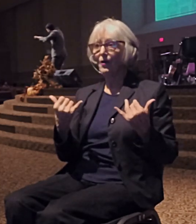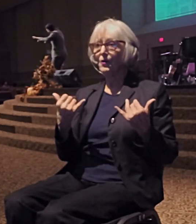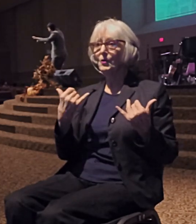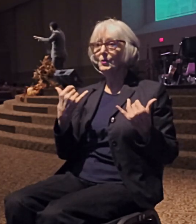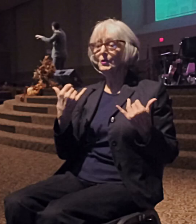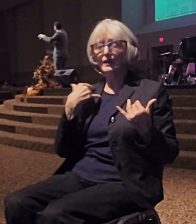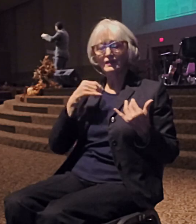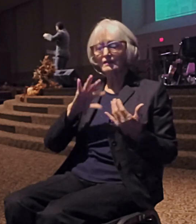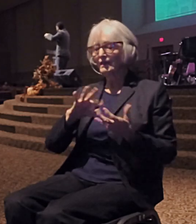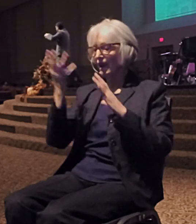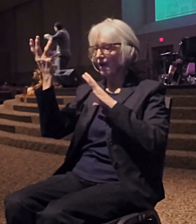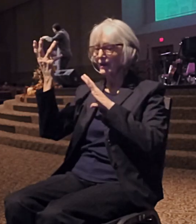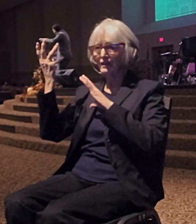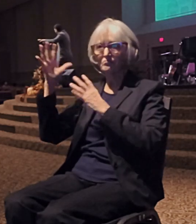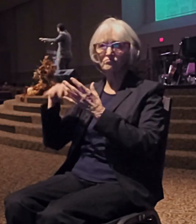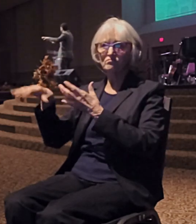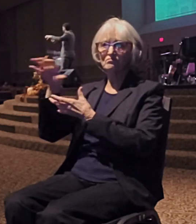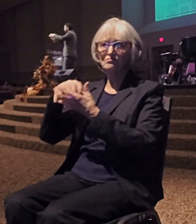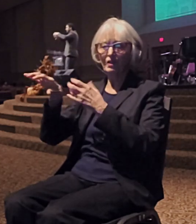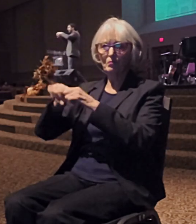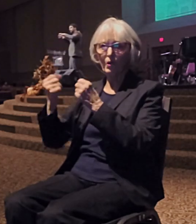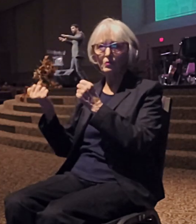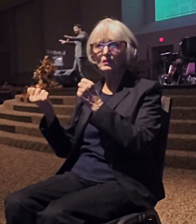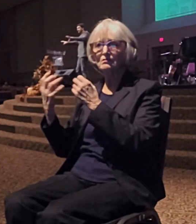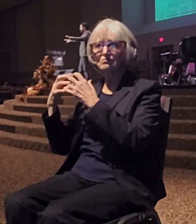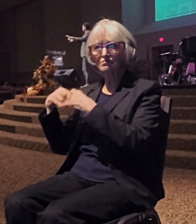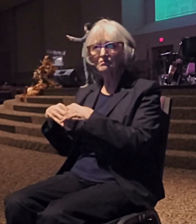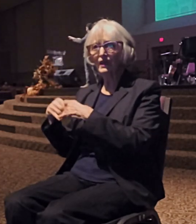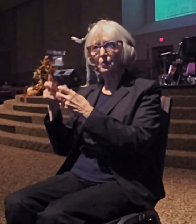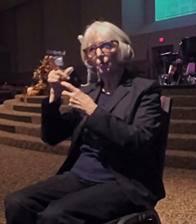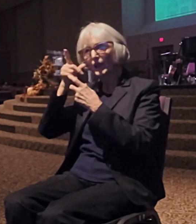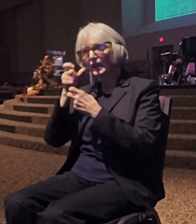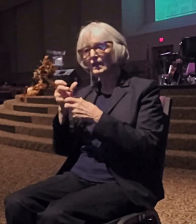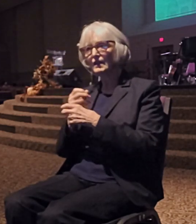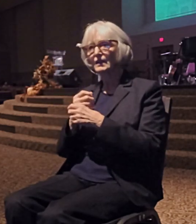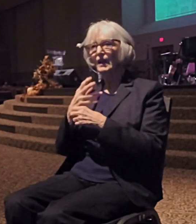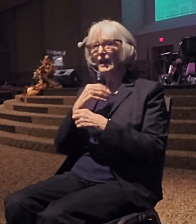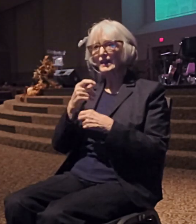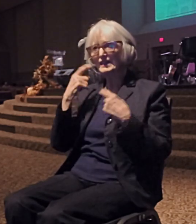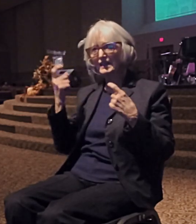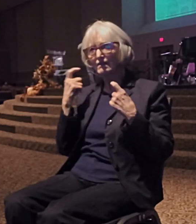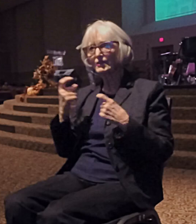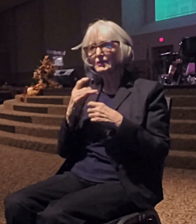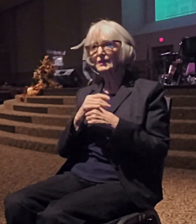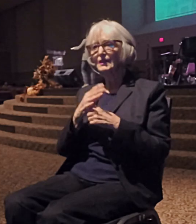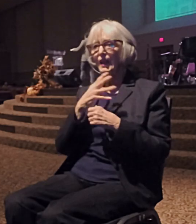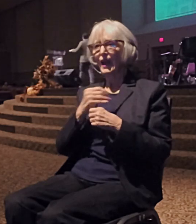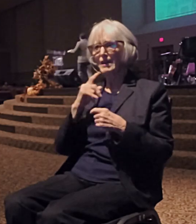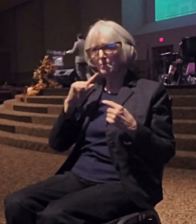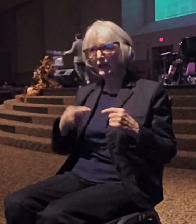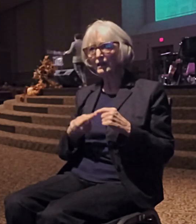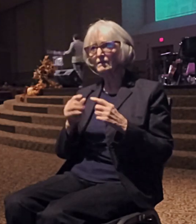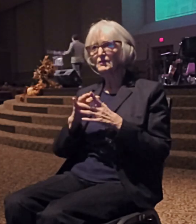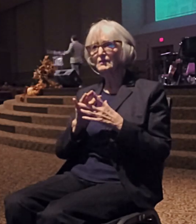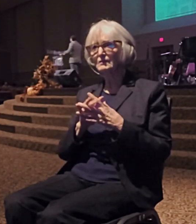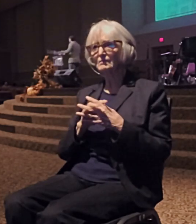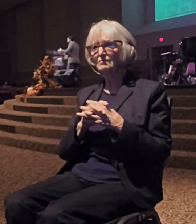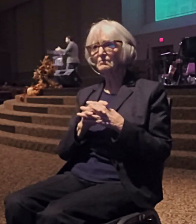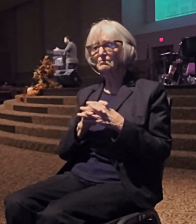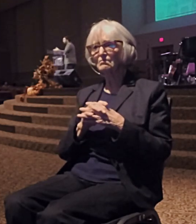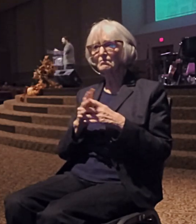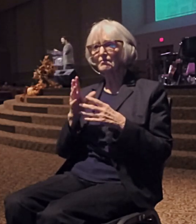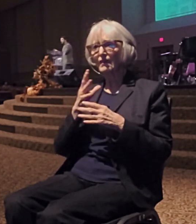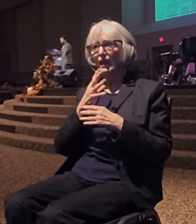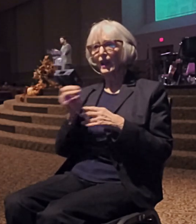it's chaotic and broken and wicked and sinful and painful,